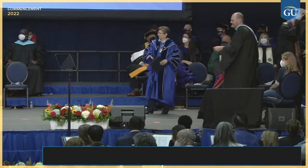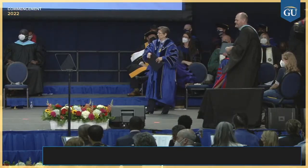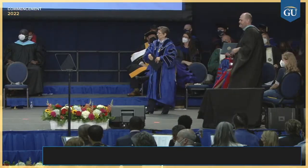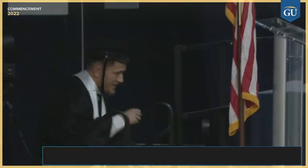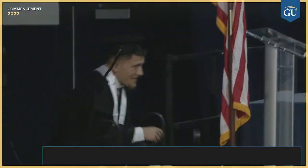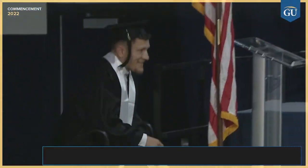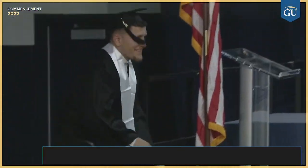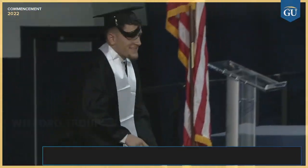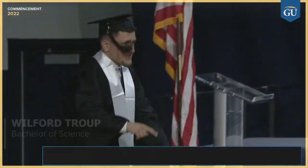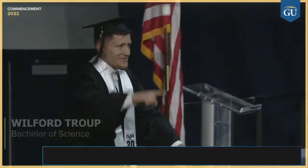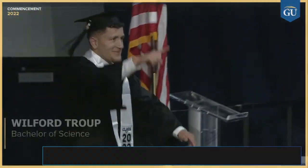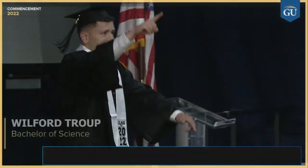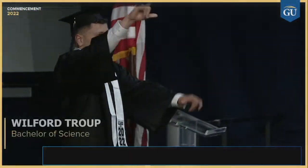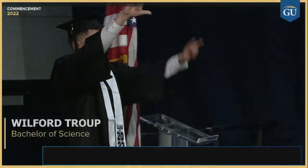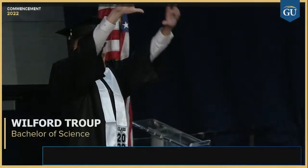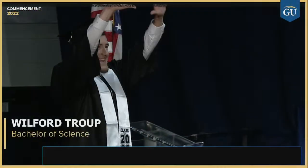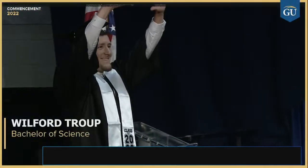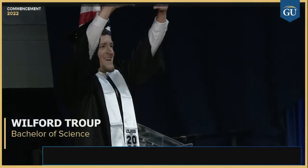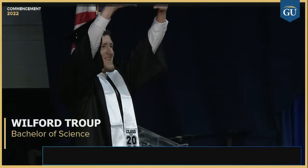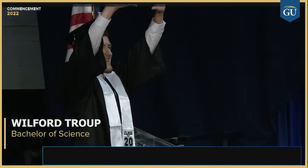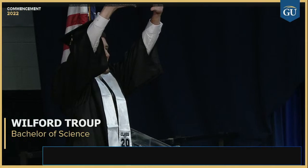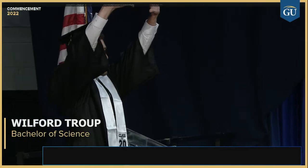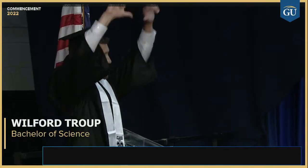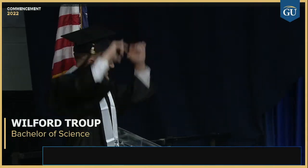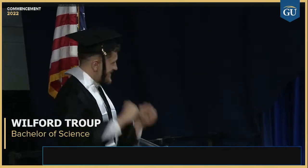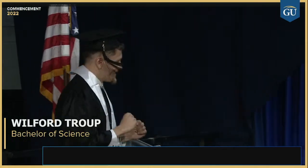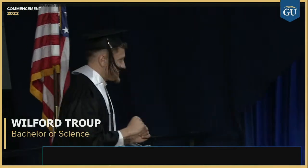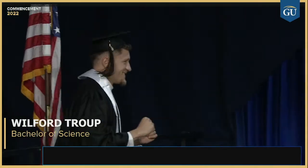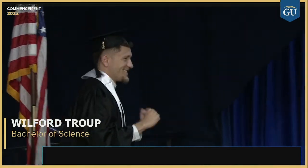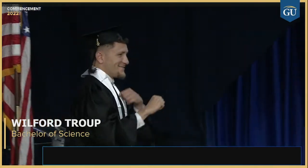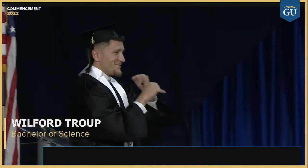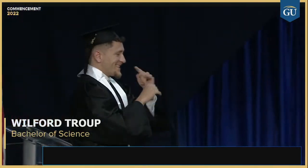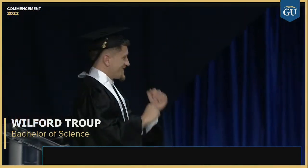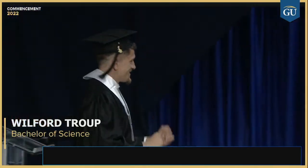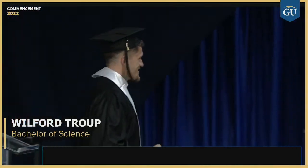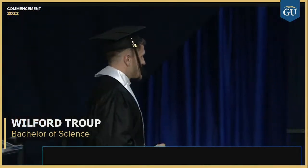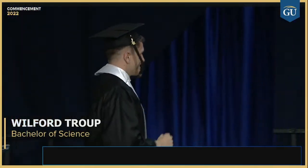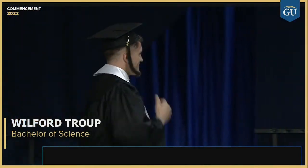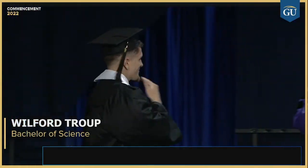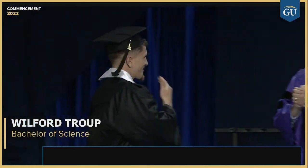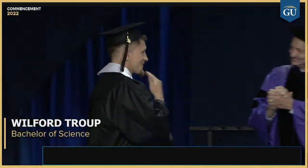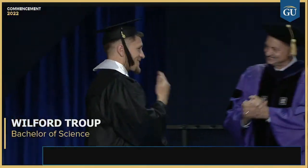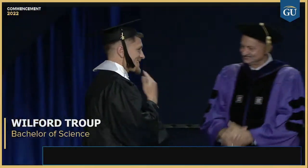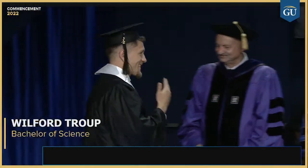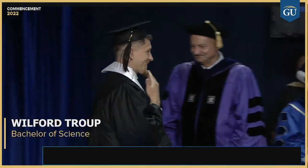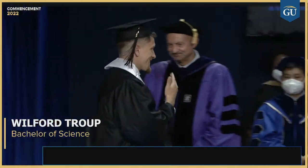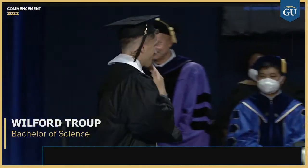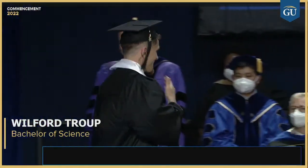Wilfred Trope, Bachelor of Science. We made it all. Thank you.